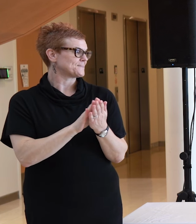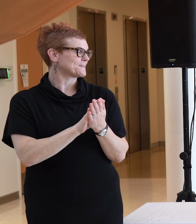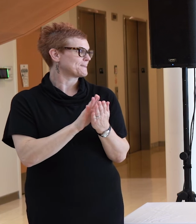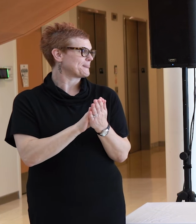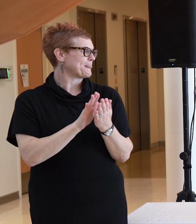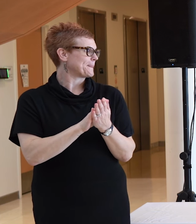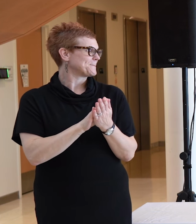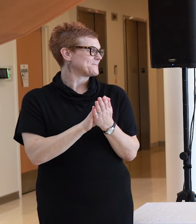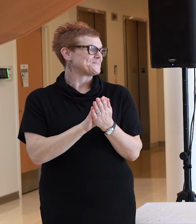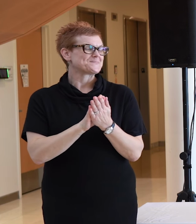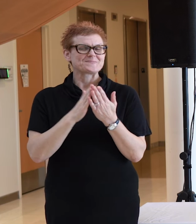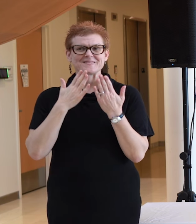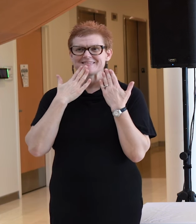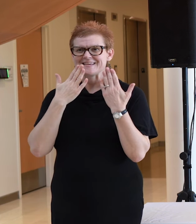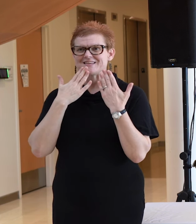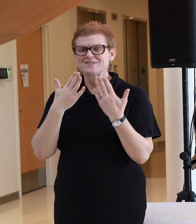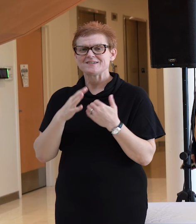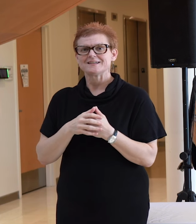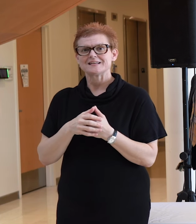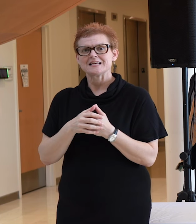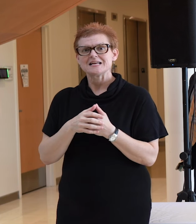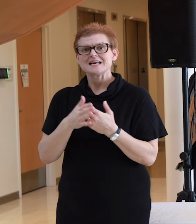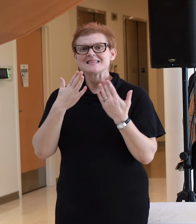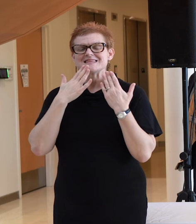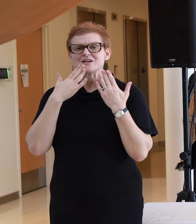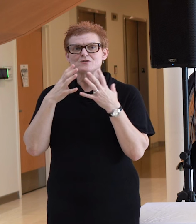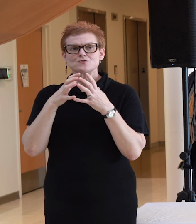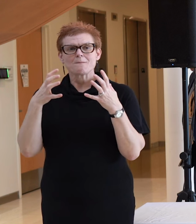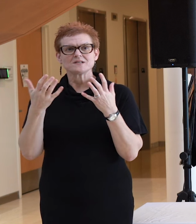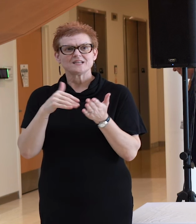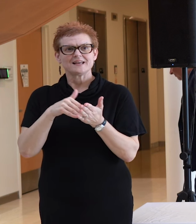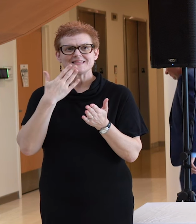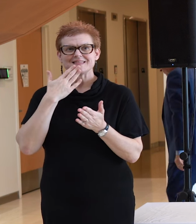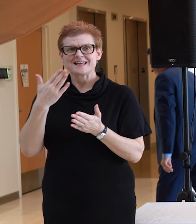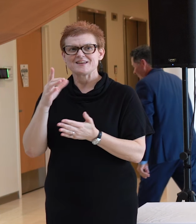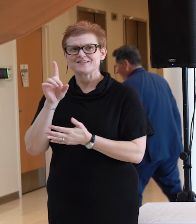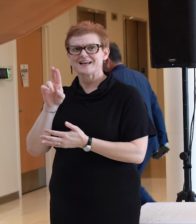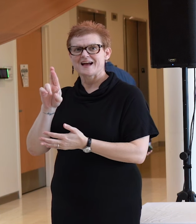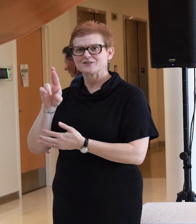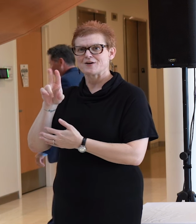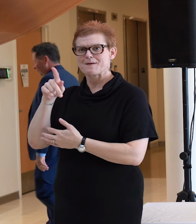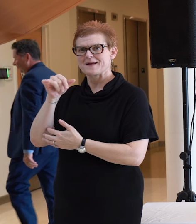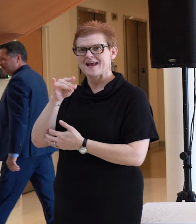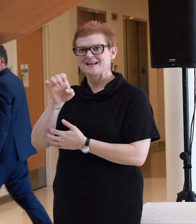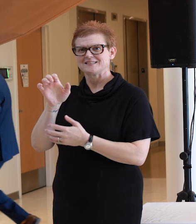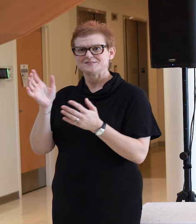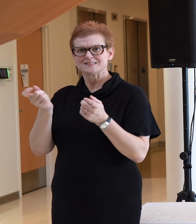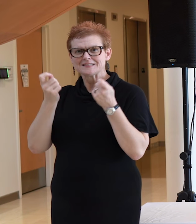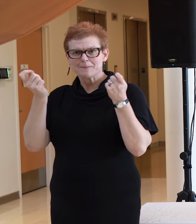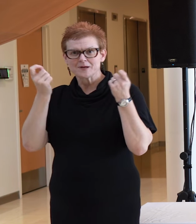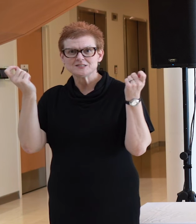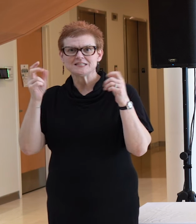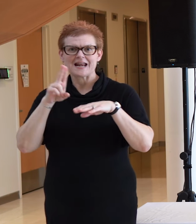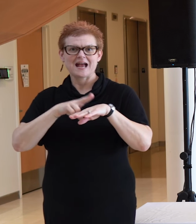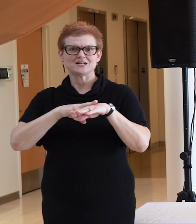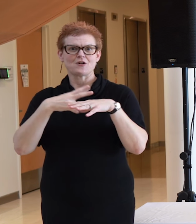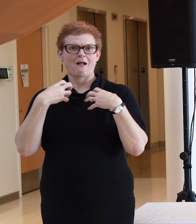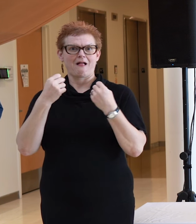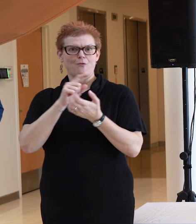Thank you. Thank you so much, and thank you again, Dr. Page, for being here and for celebrating National Public Health Week with